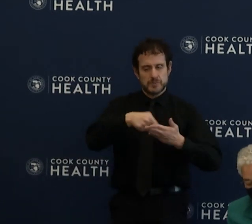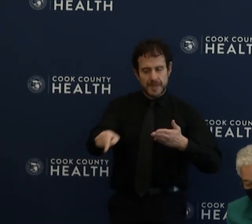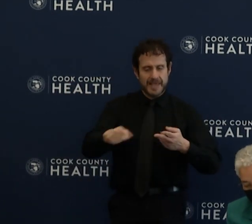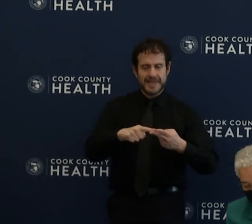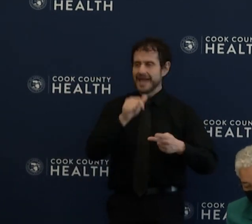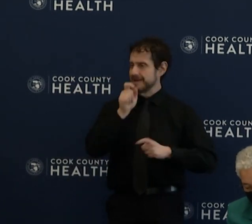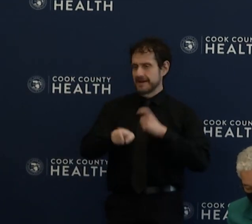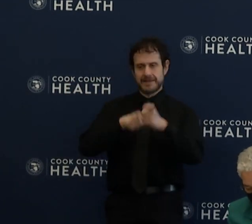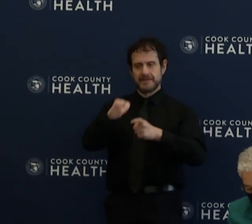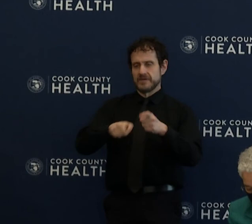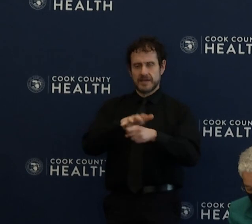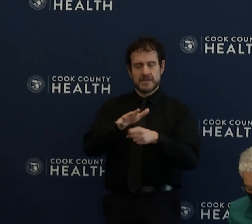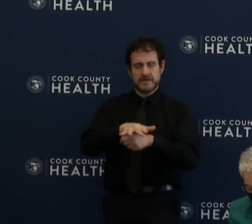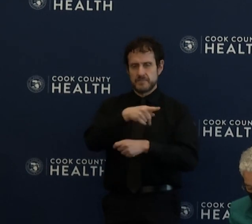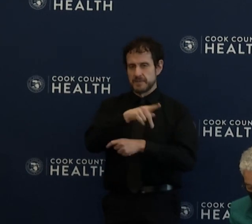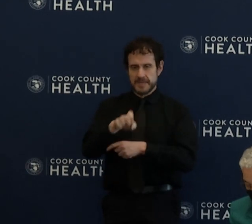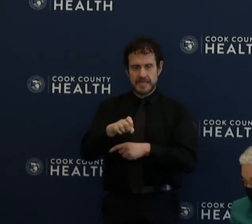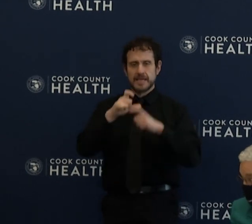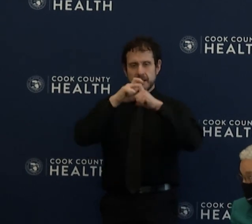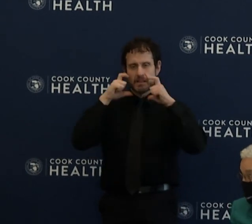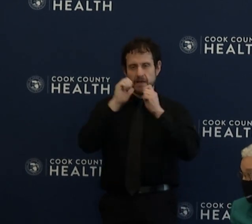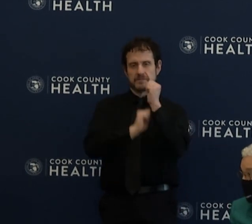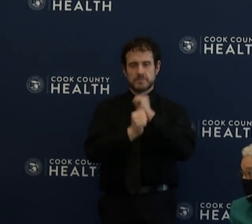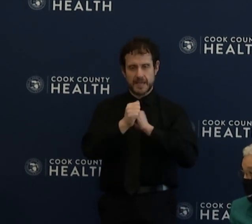PPE. And is there any response to that?